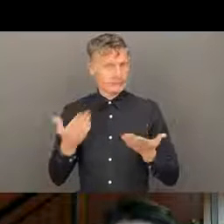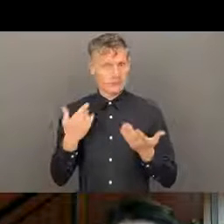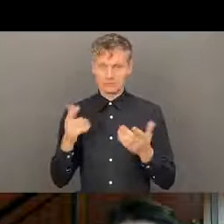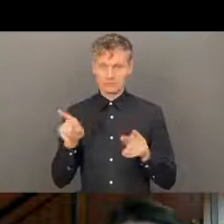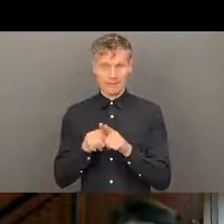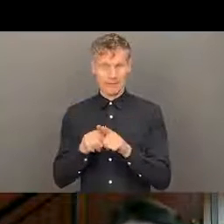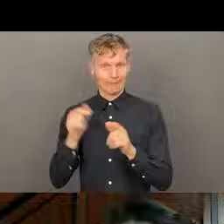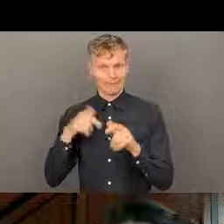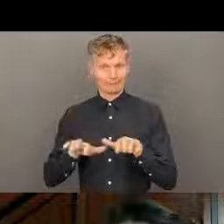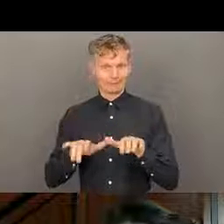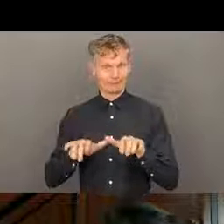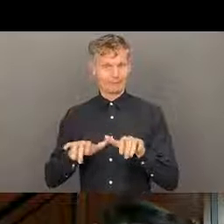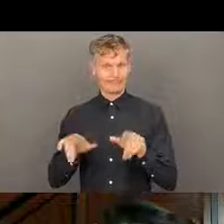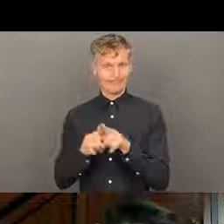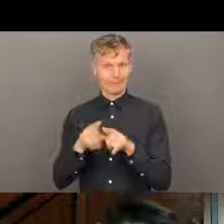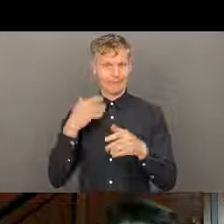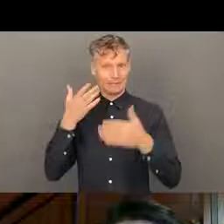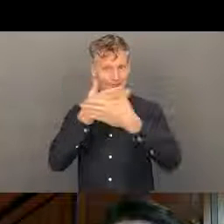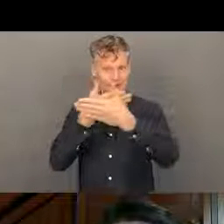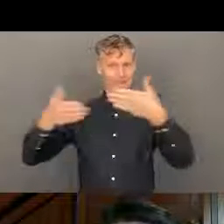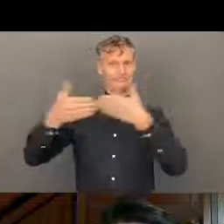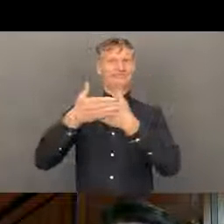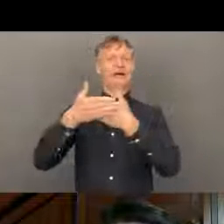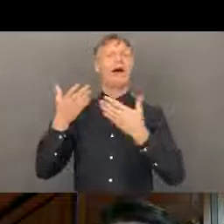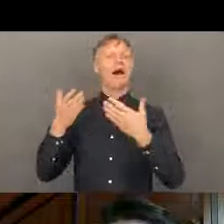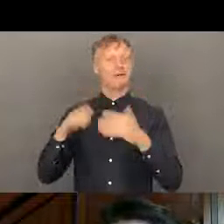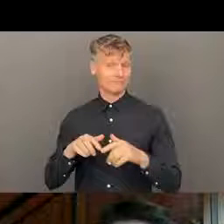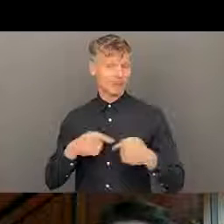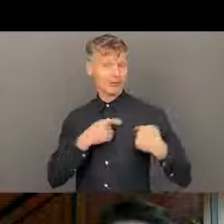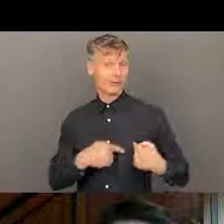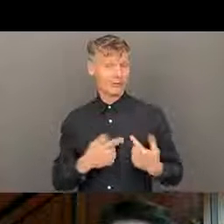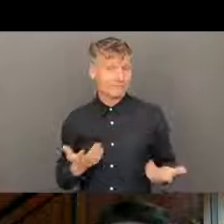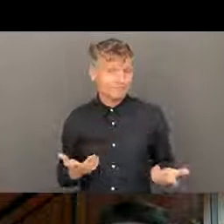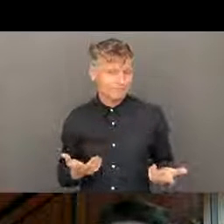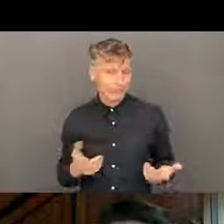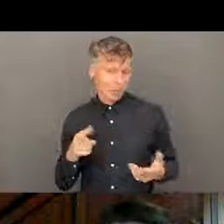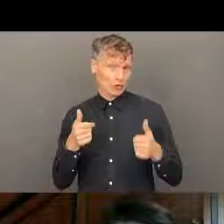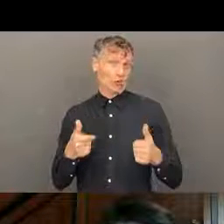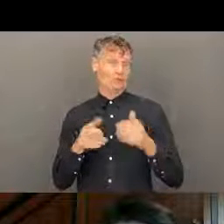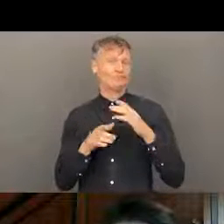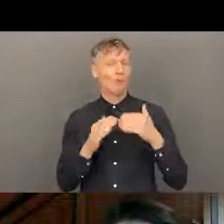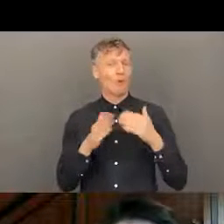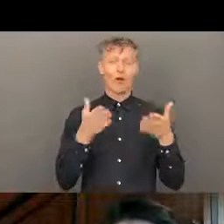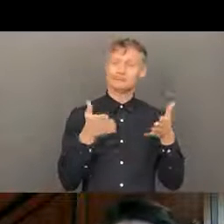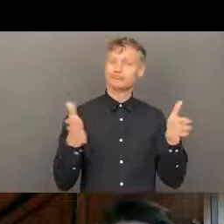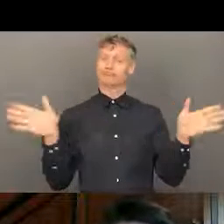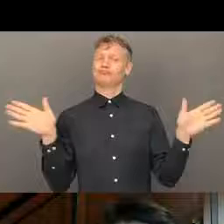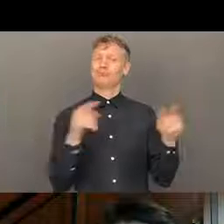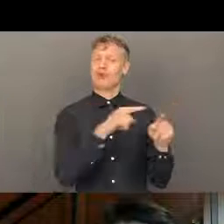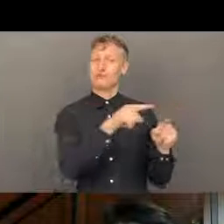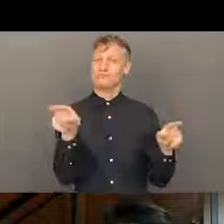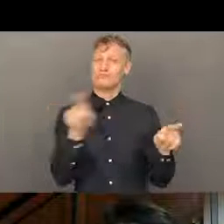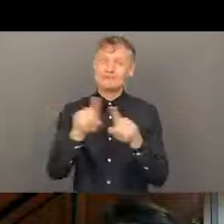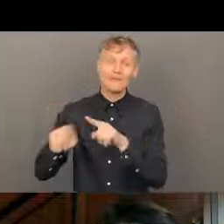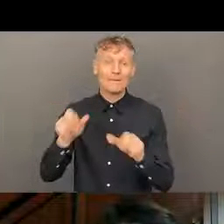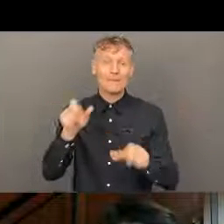to ensure this experience is very important to have accessible digital tools. This